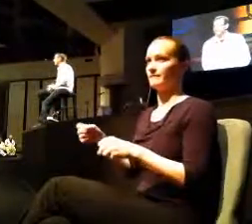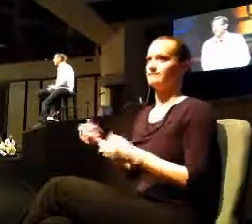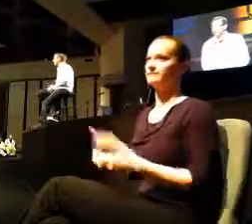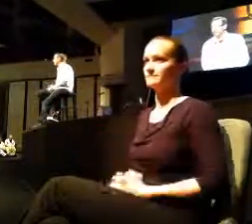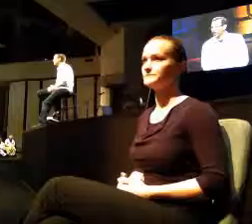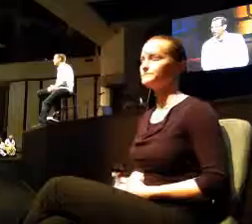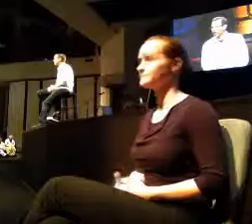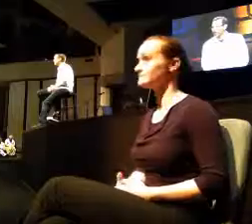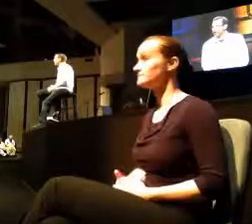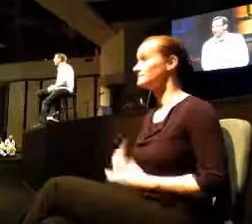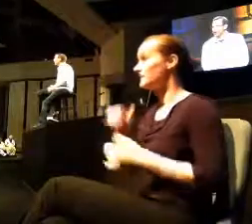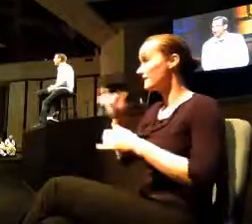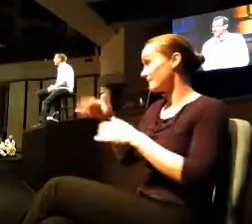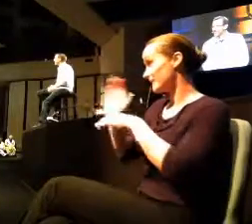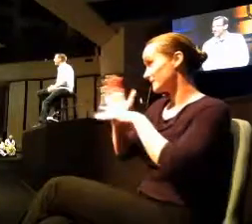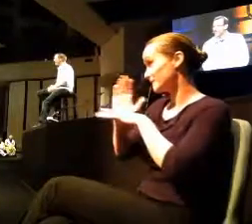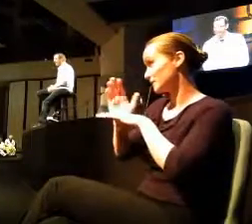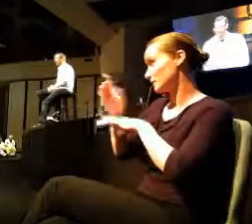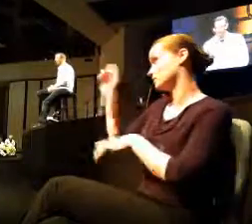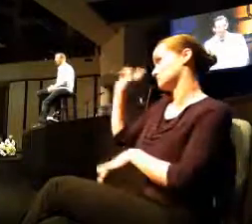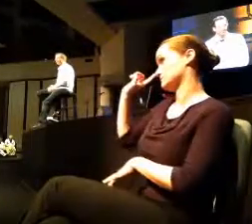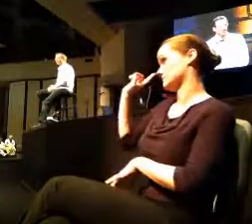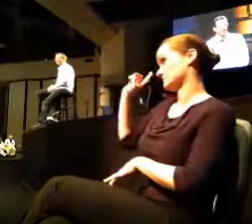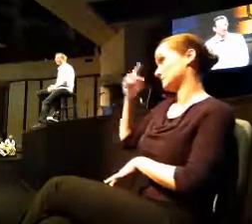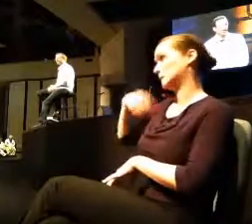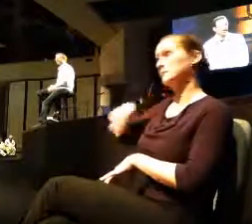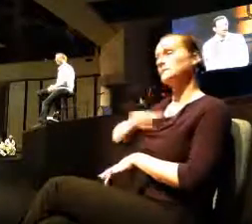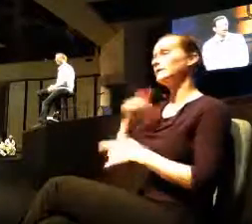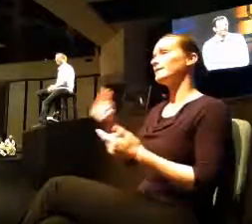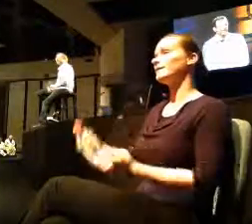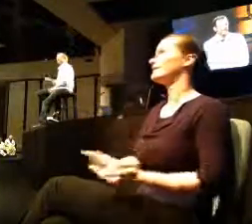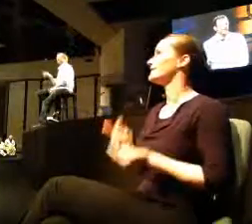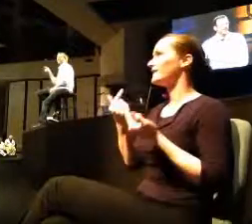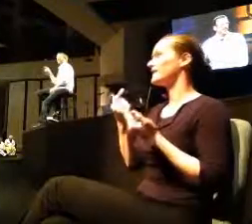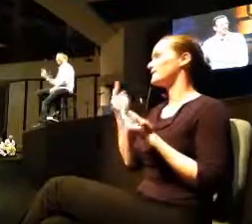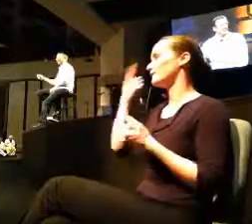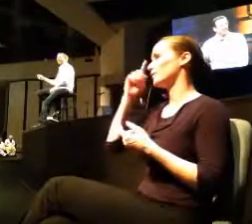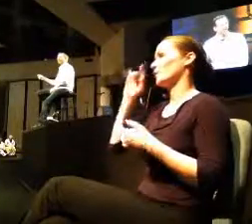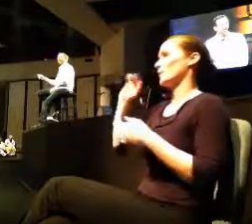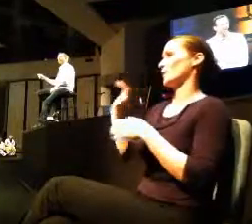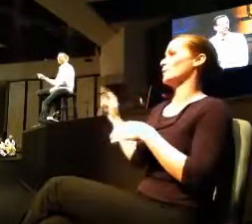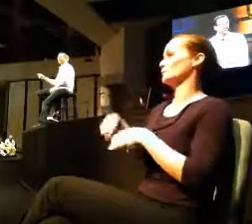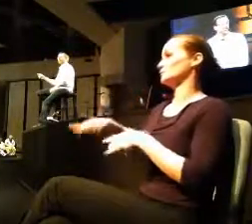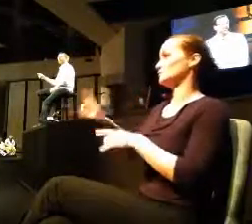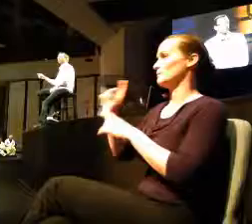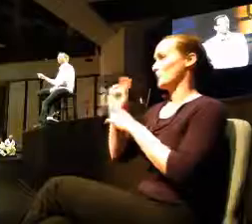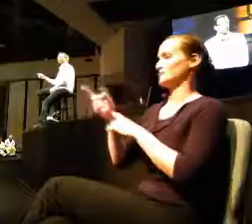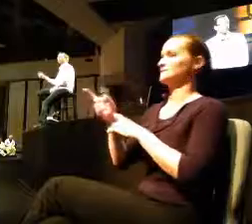that video a moment ago, that's what we live for. Aaron